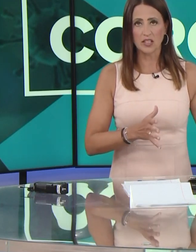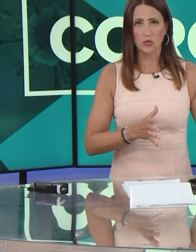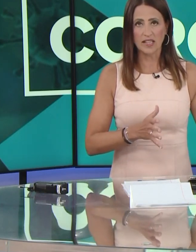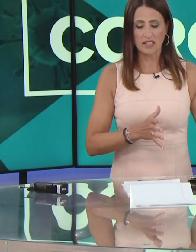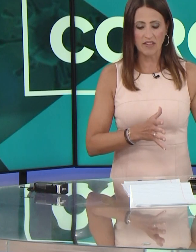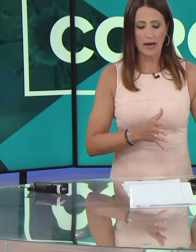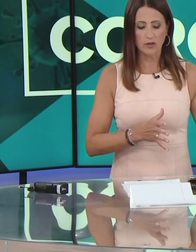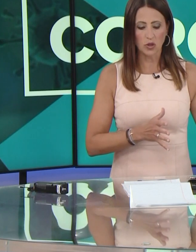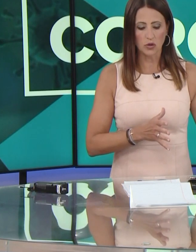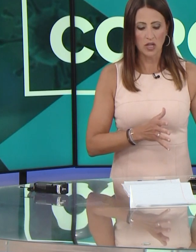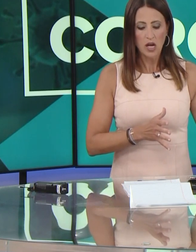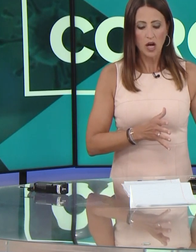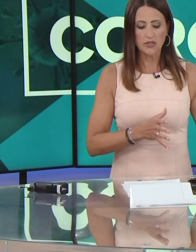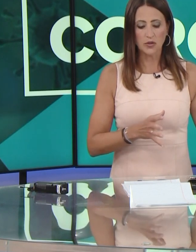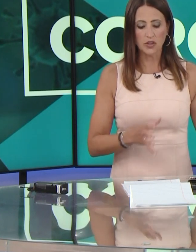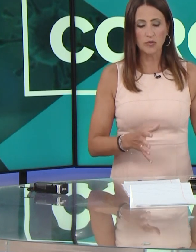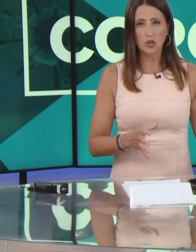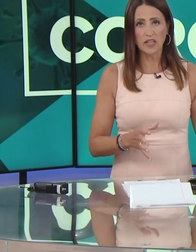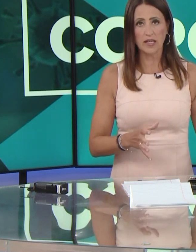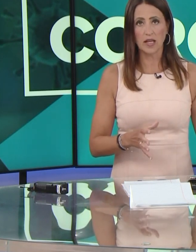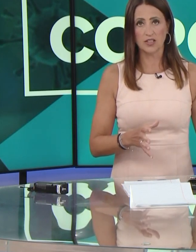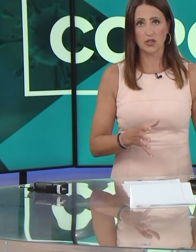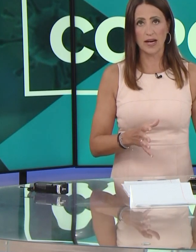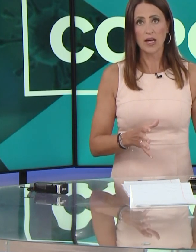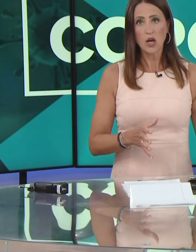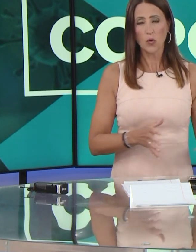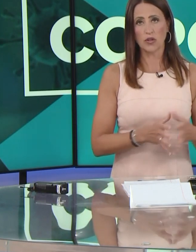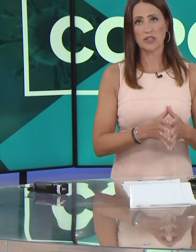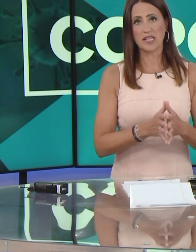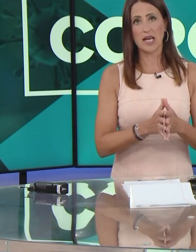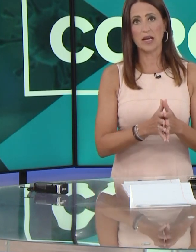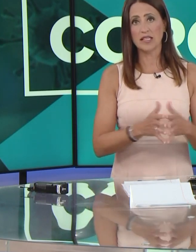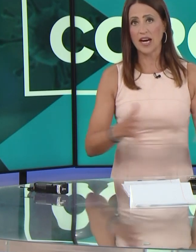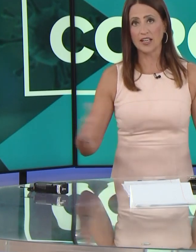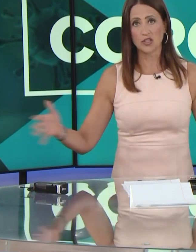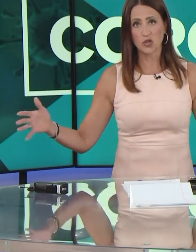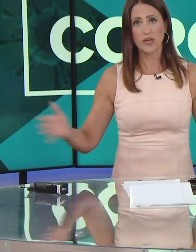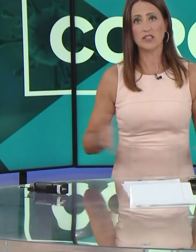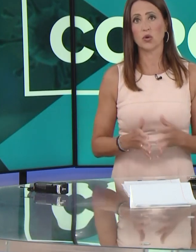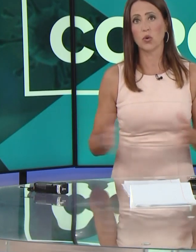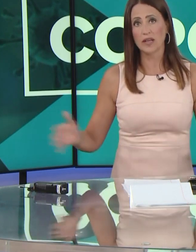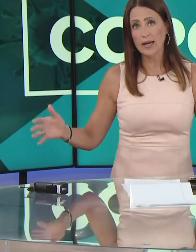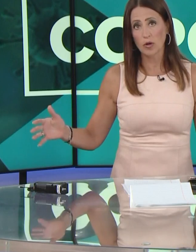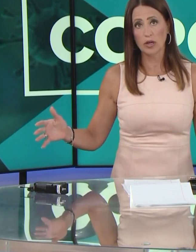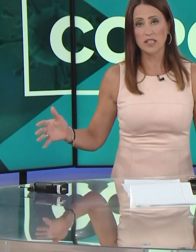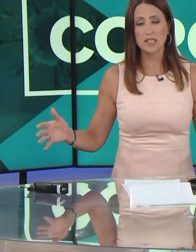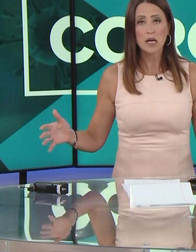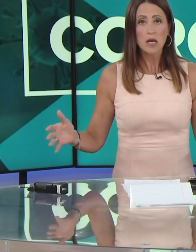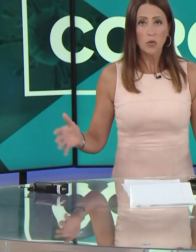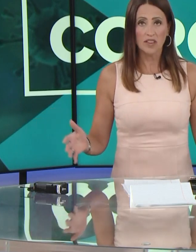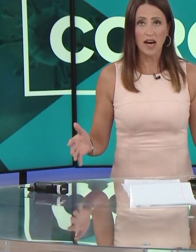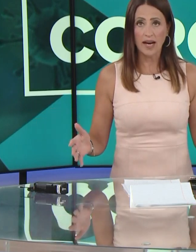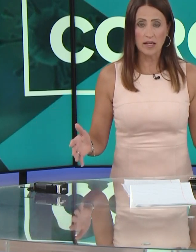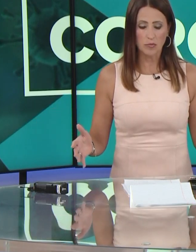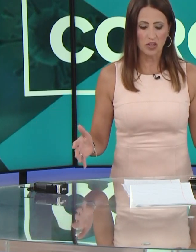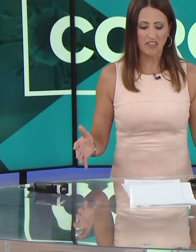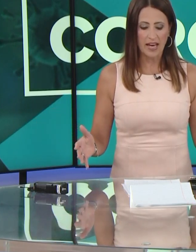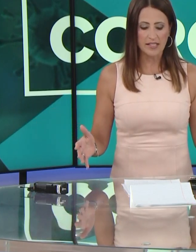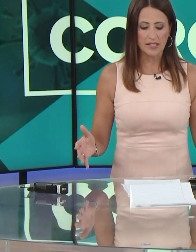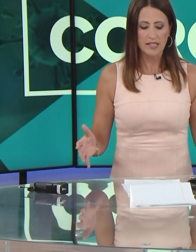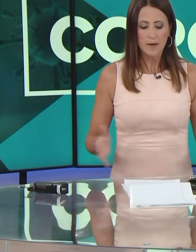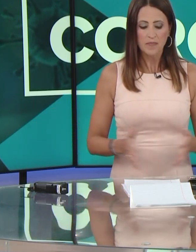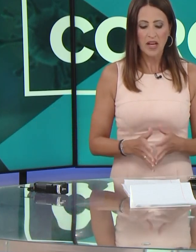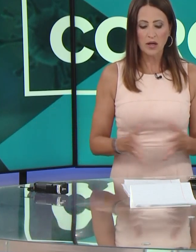spread it to the rest of the household. Also community clustering where they're seeing entire streets or neighborhoods with a high number